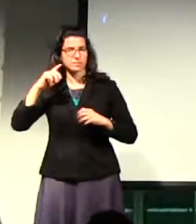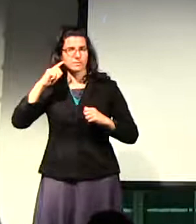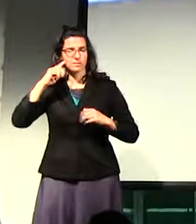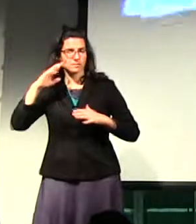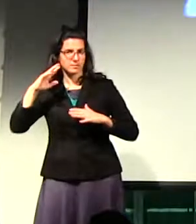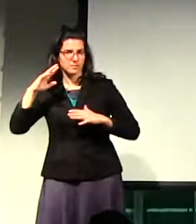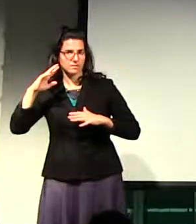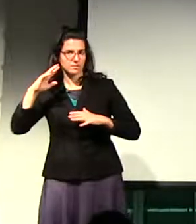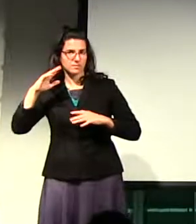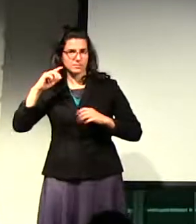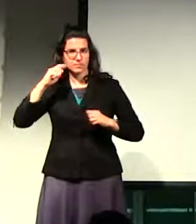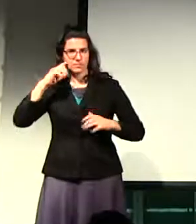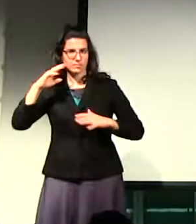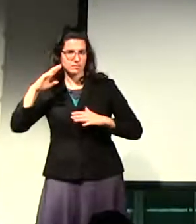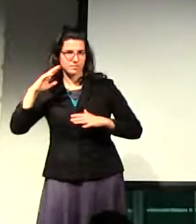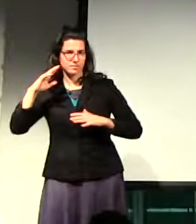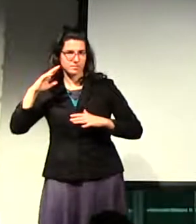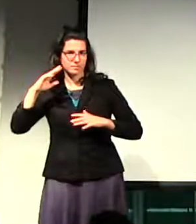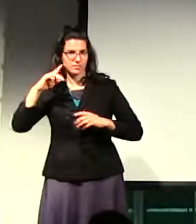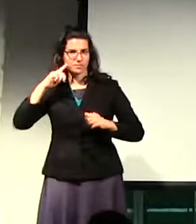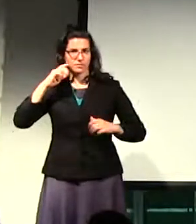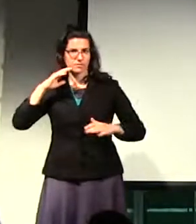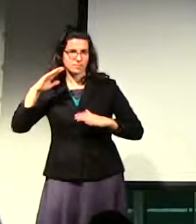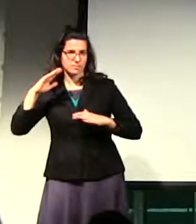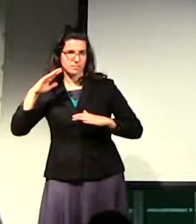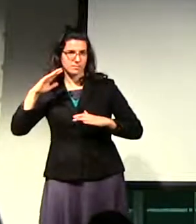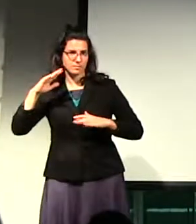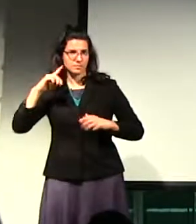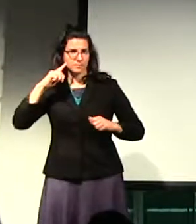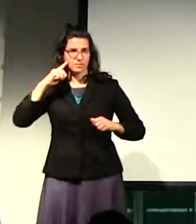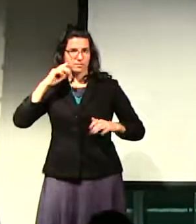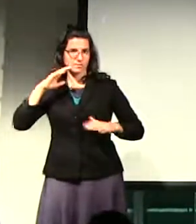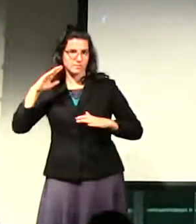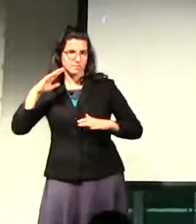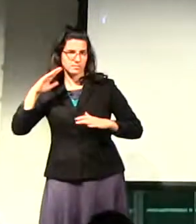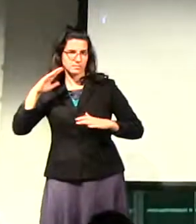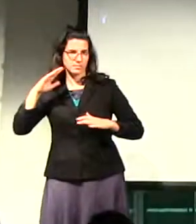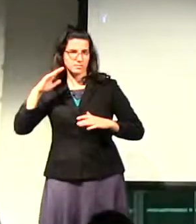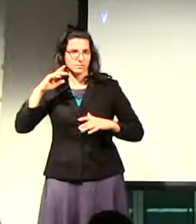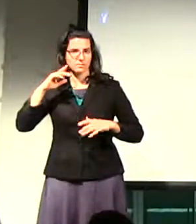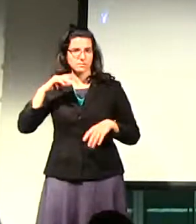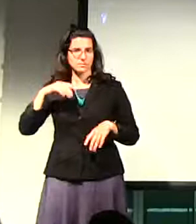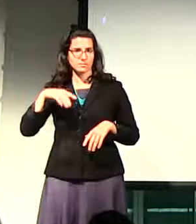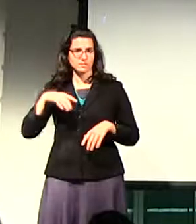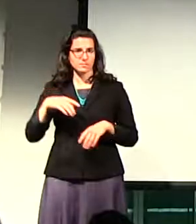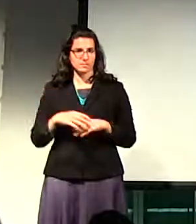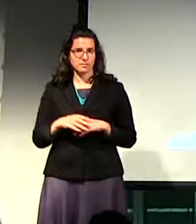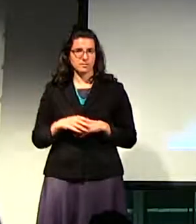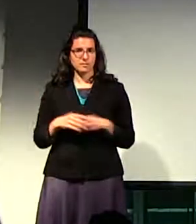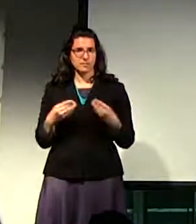sounded, sounded, sounded, sounded, cure, cure,